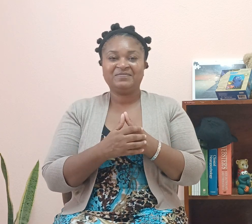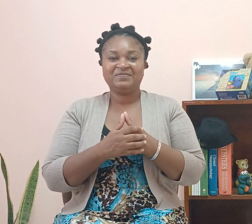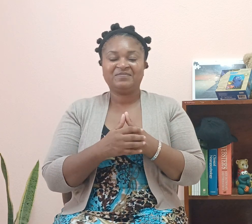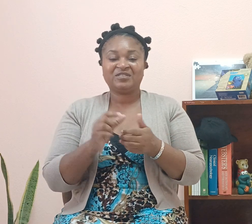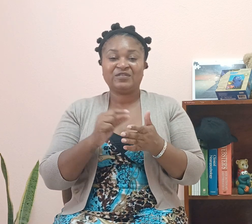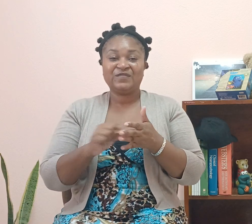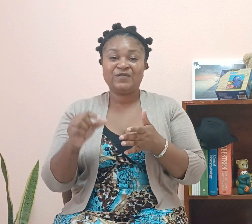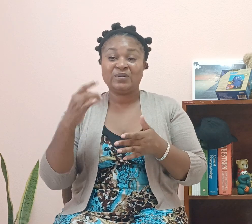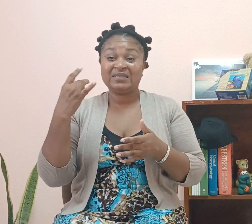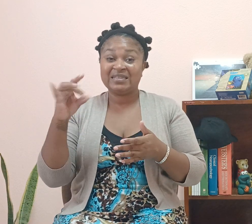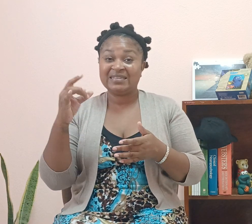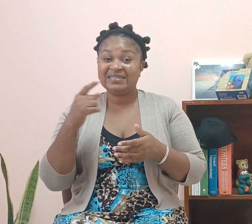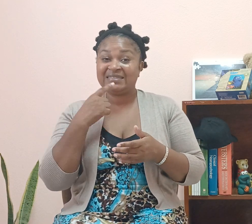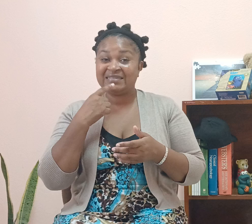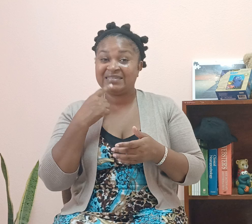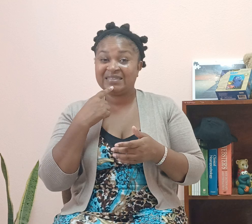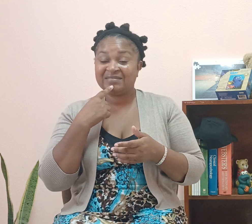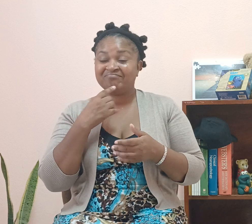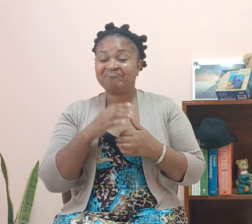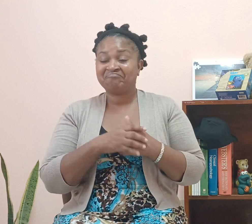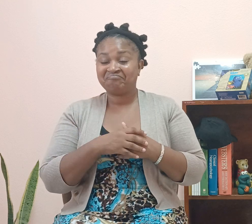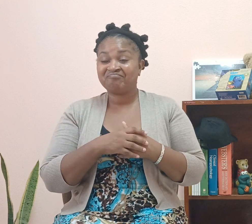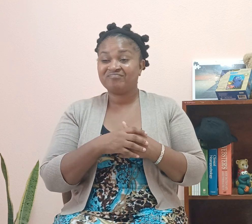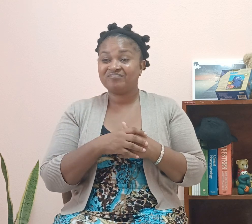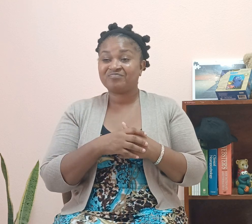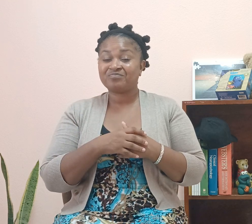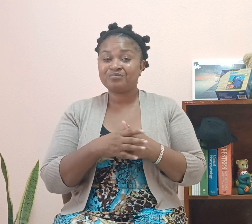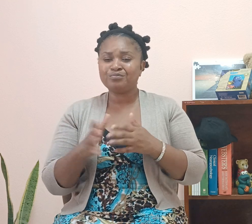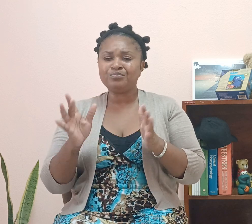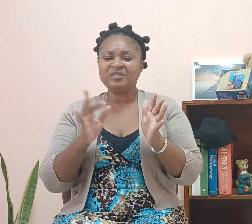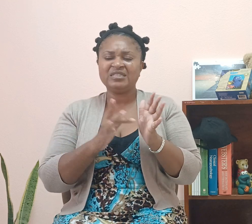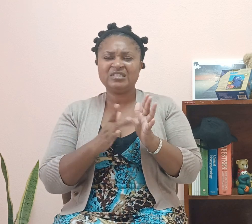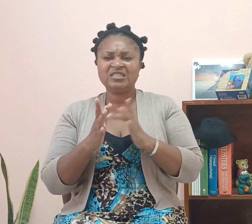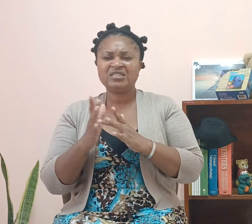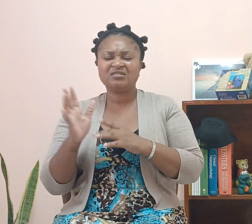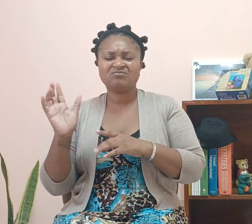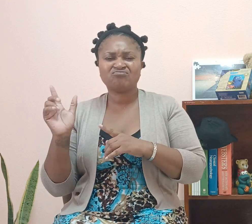18. Jesus came near and spoke to them.